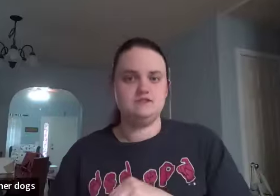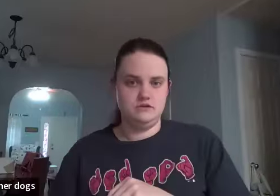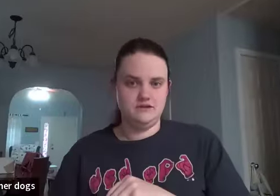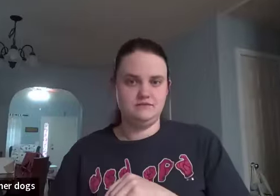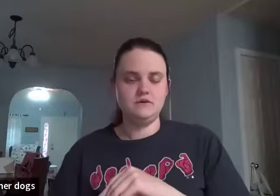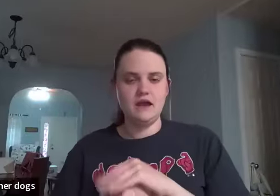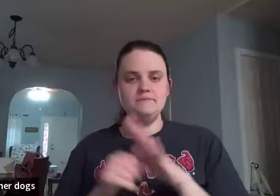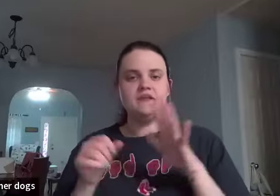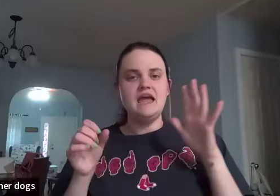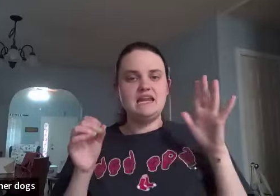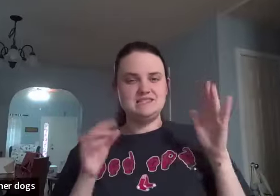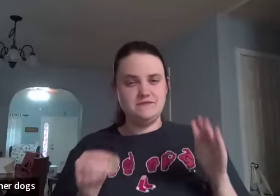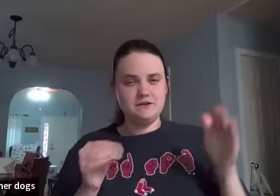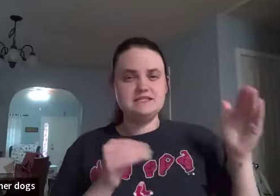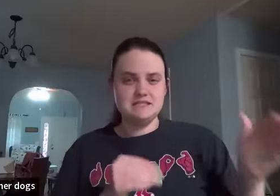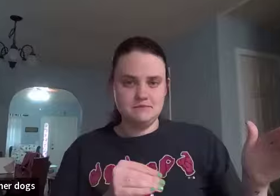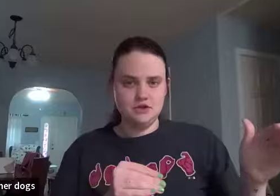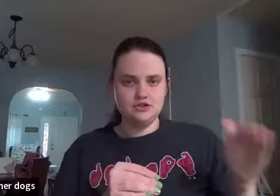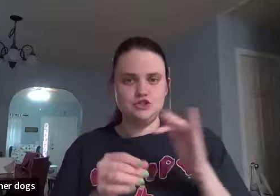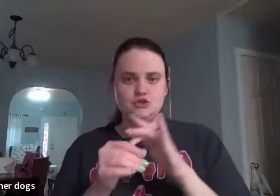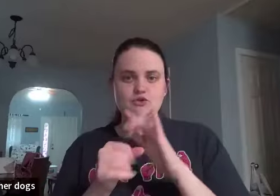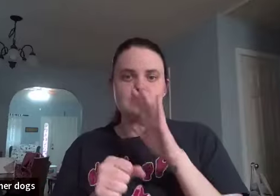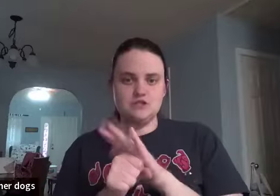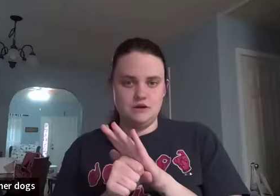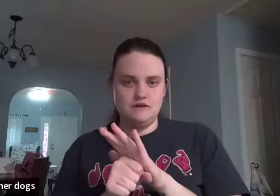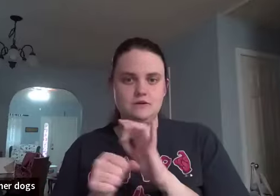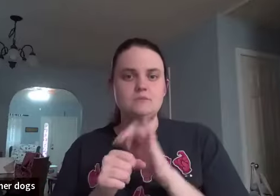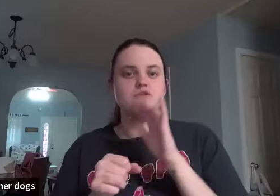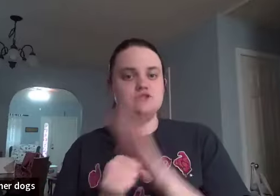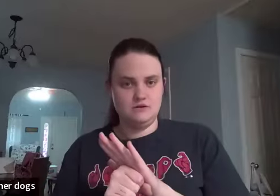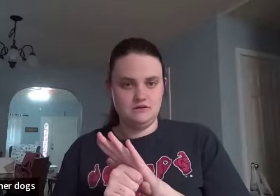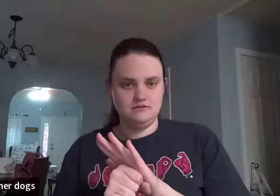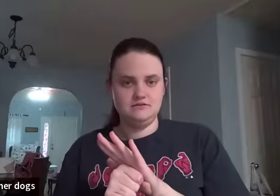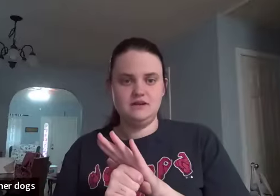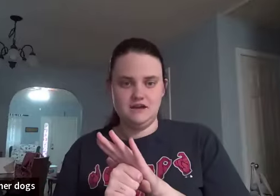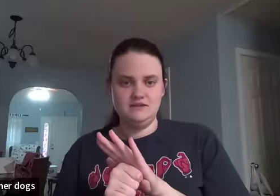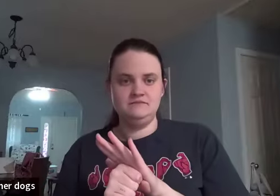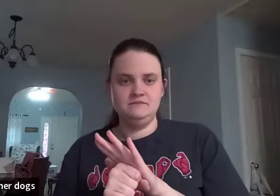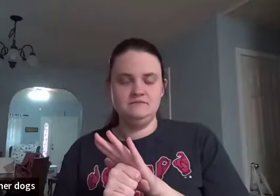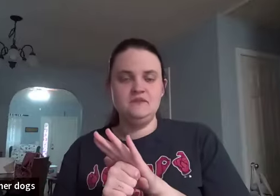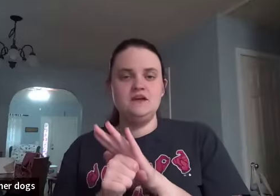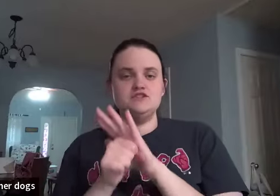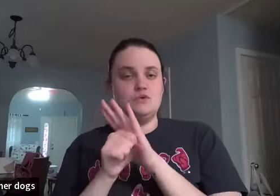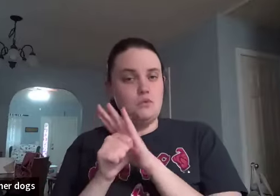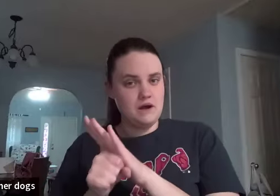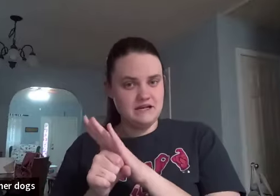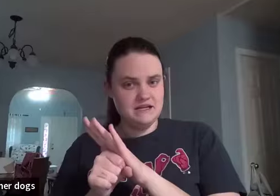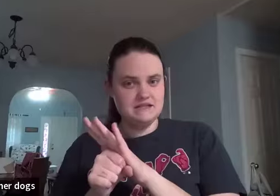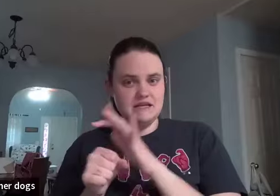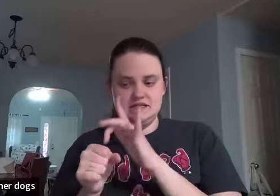sort of thing. Okay. And it's very similar to soda, if you remember soda. Okay. So what it is